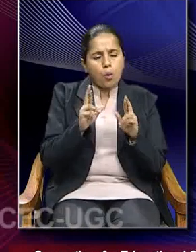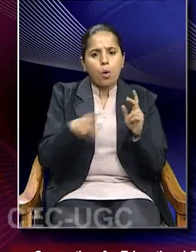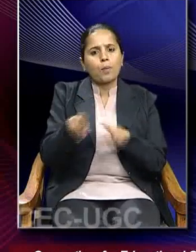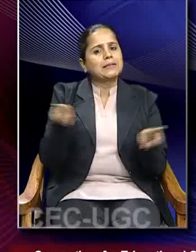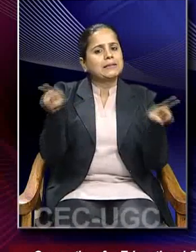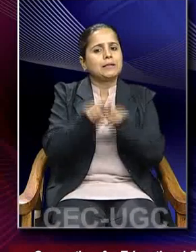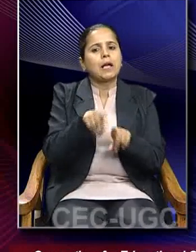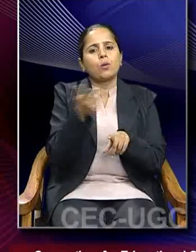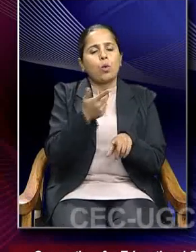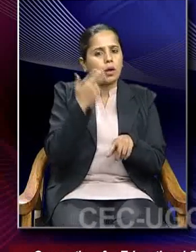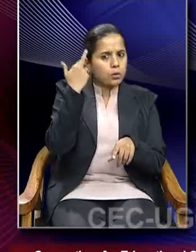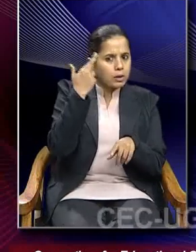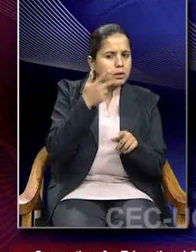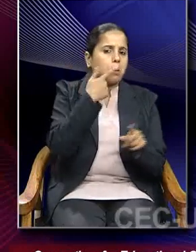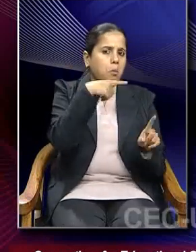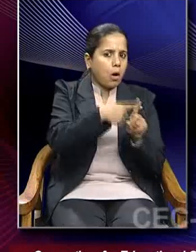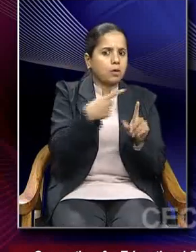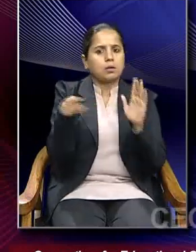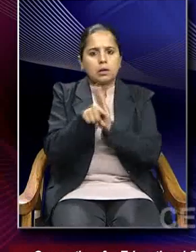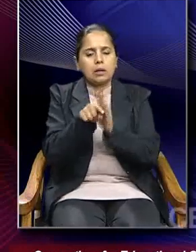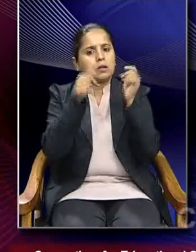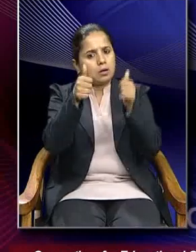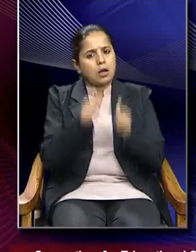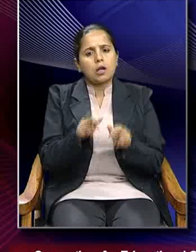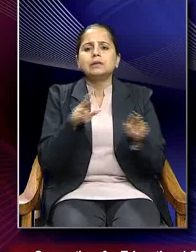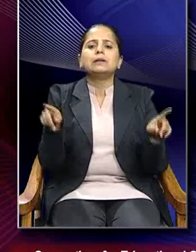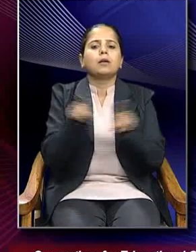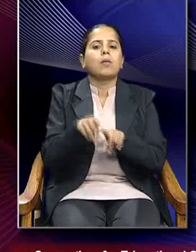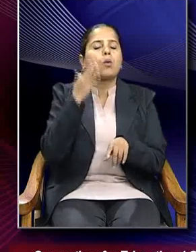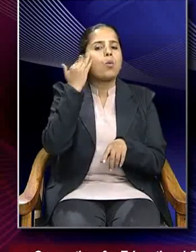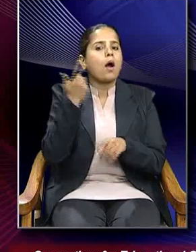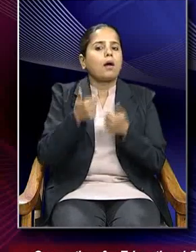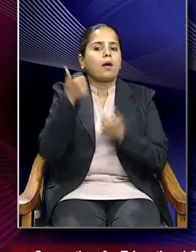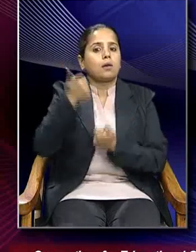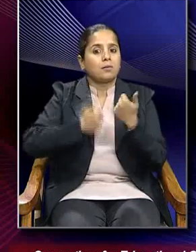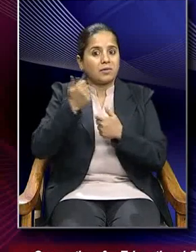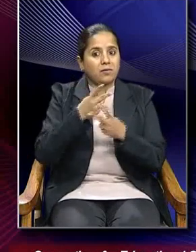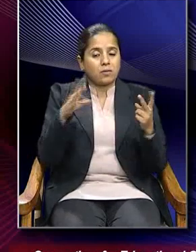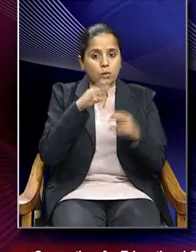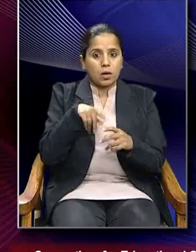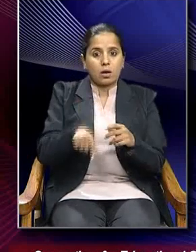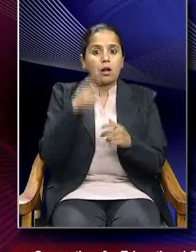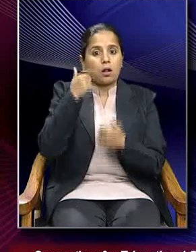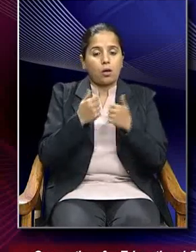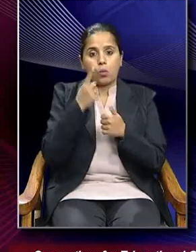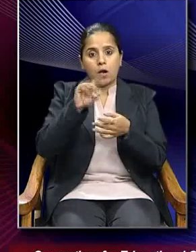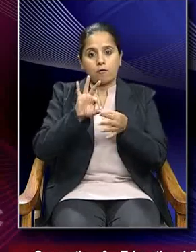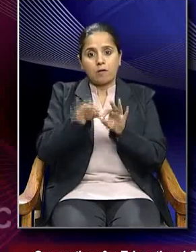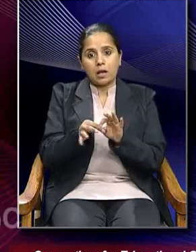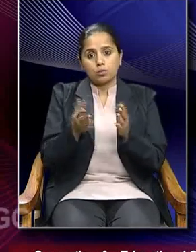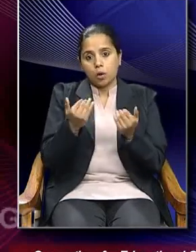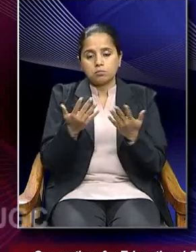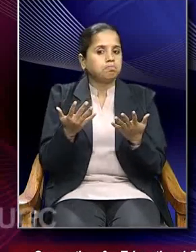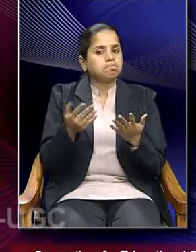same cause or same outcome, because the experiment cannot be done in one fixed position.